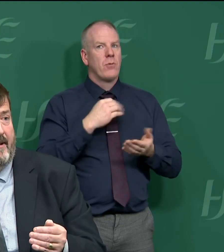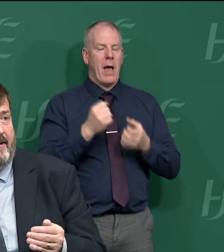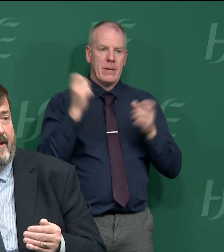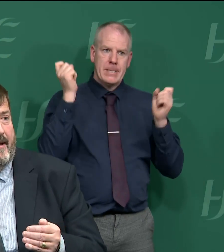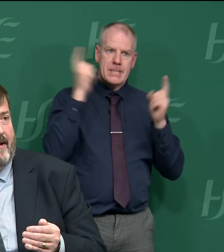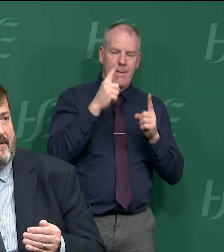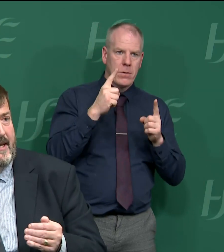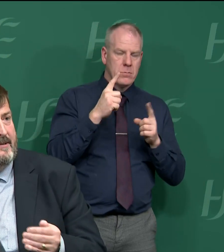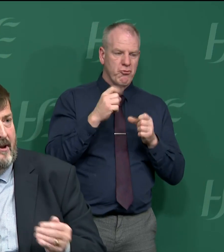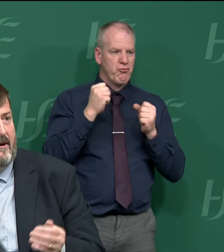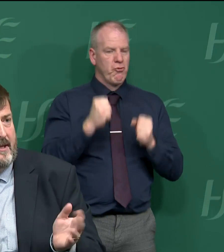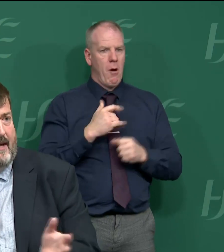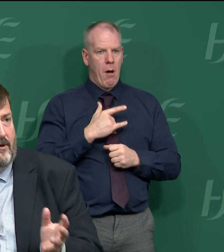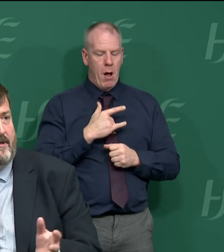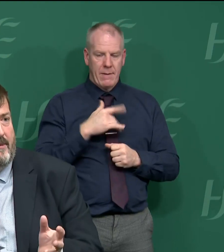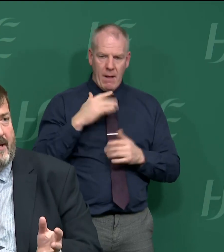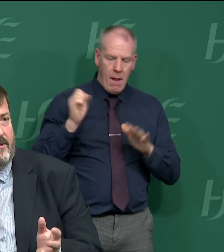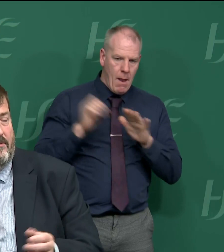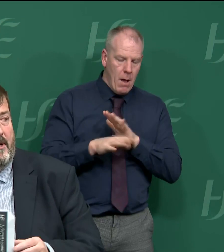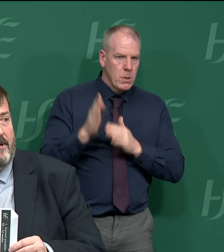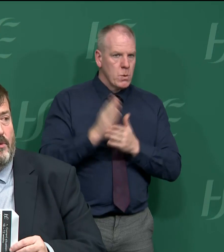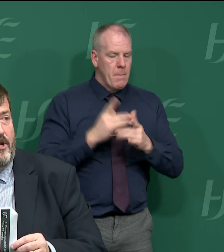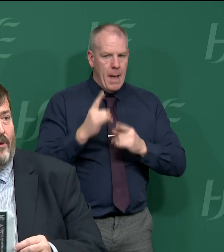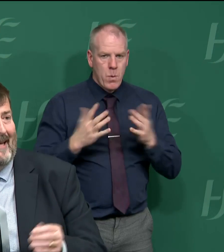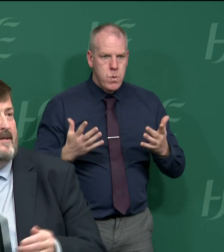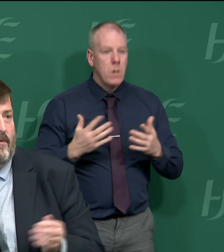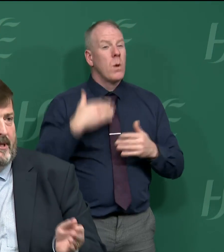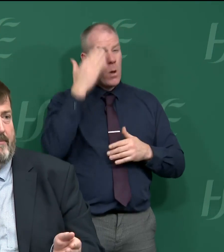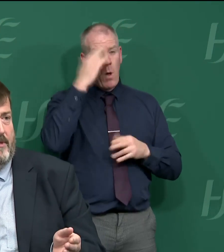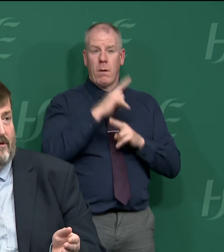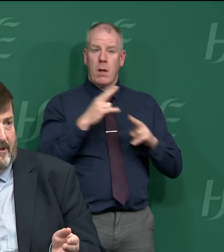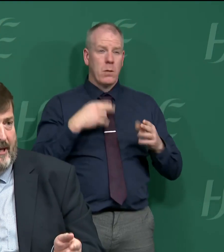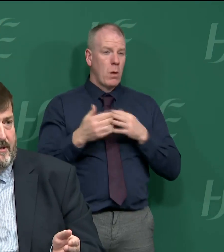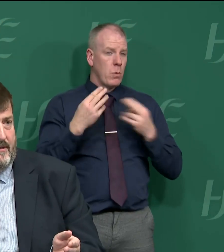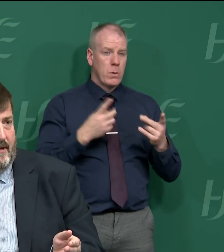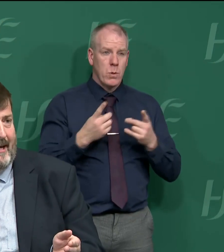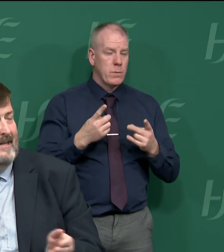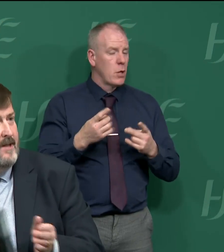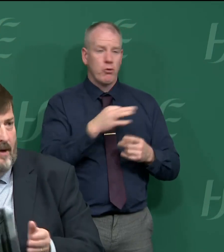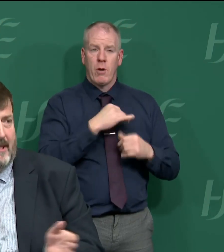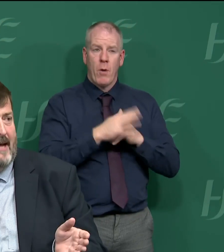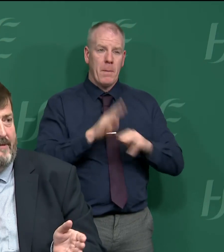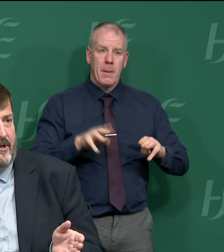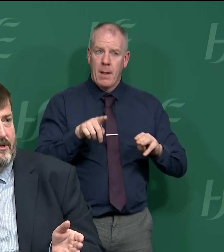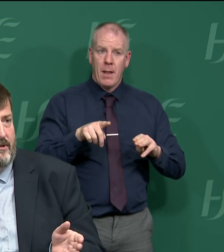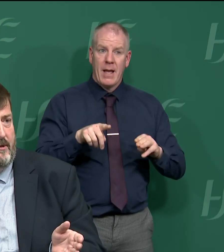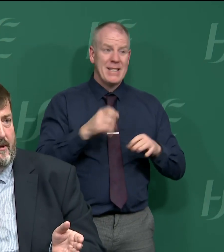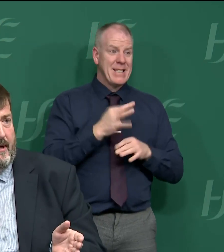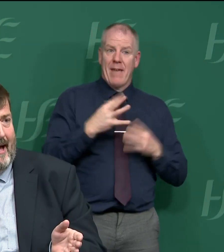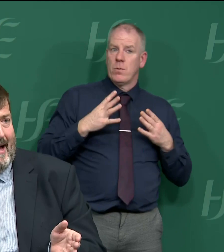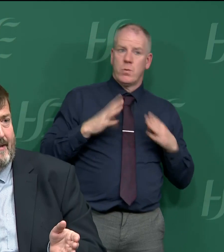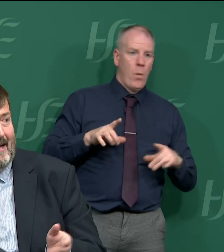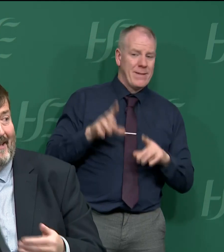to feel a kind of a sense of loss at looking at some of that. So we know that's not what is good for the patients. It's not what the staff are trying to